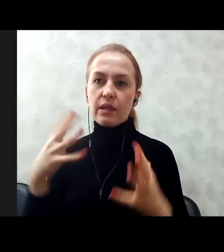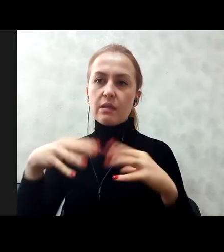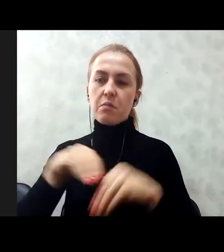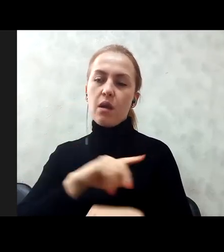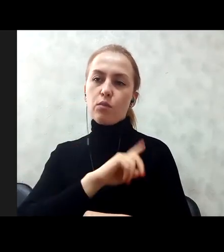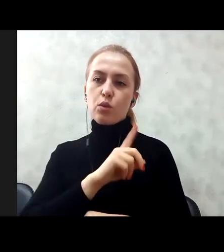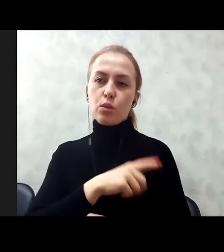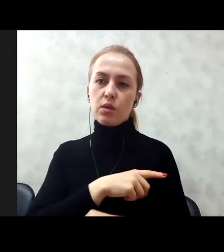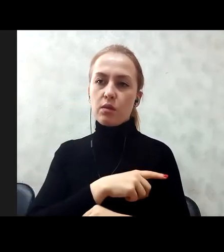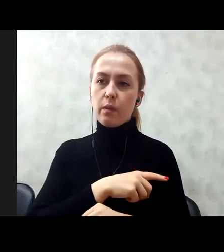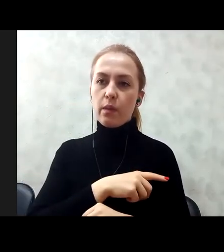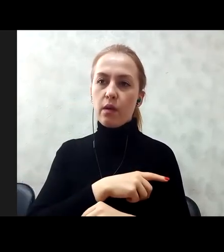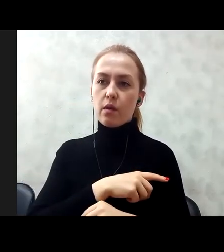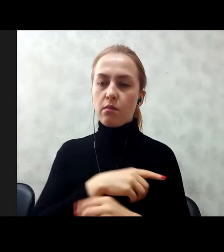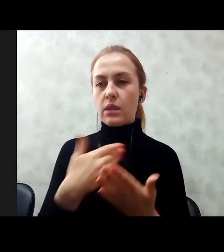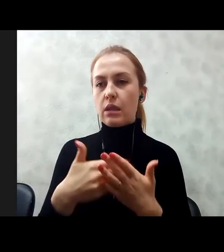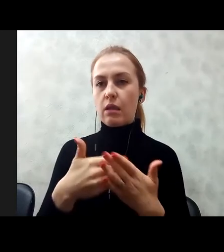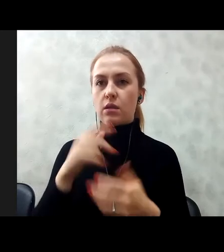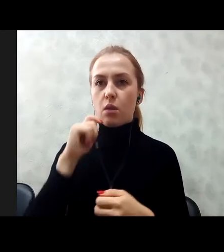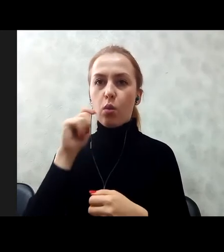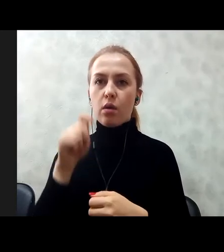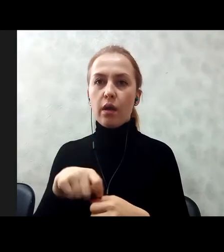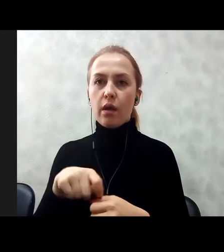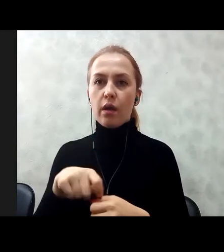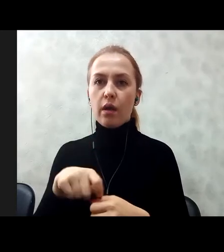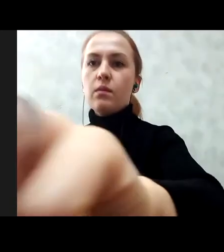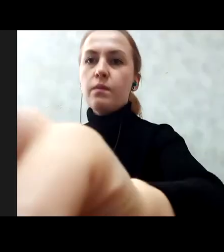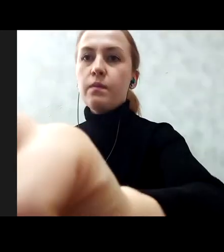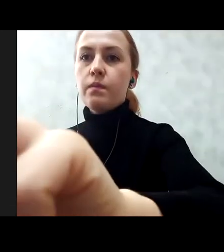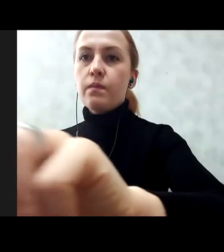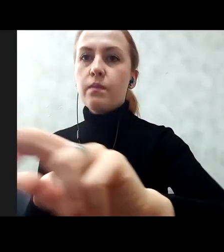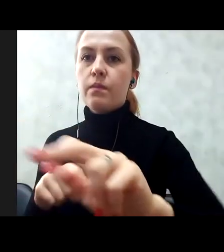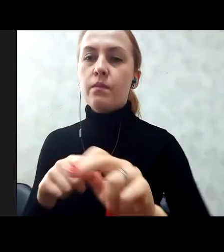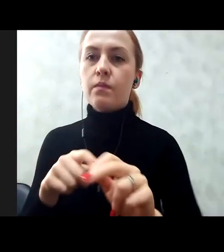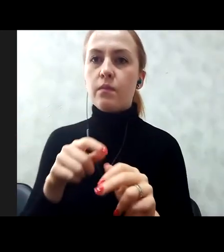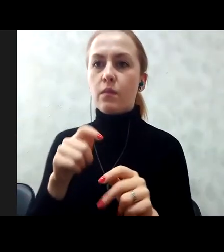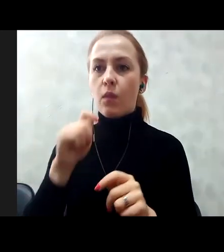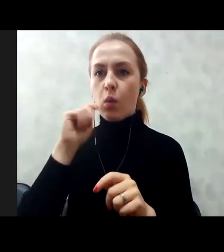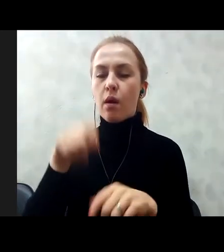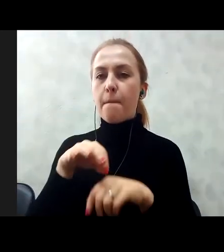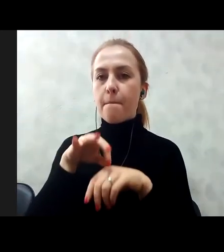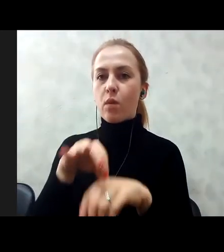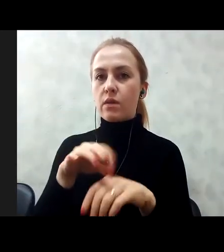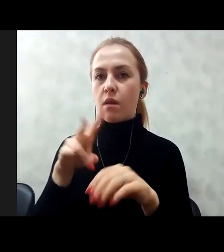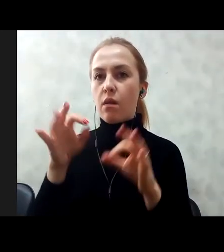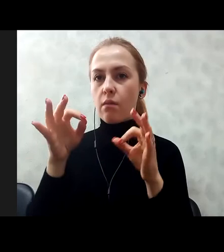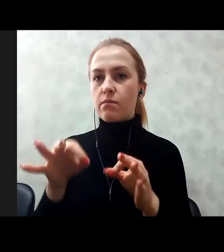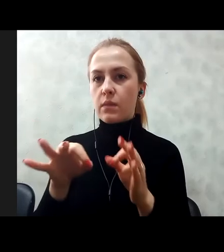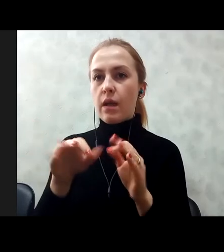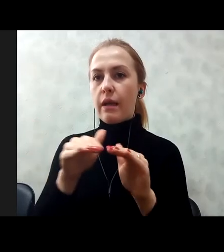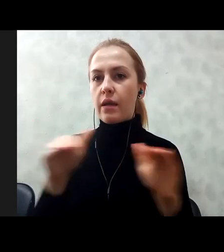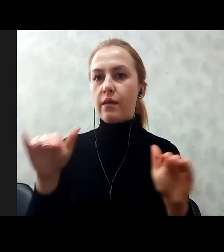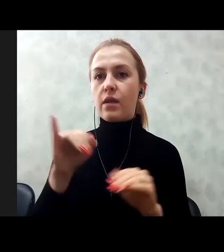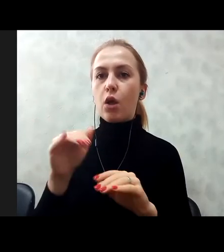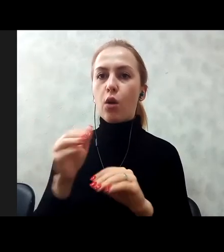Thanks to this concerted effort, we managed to hold free